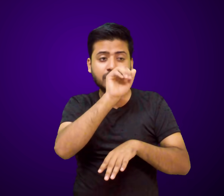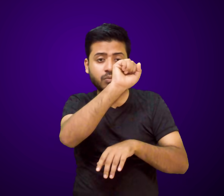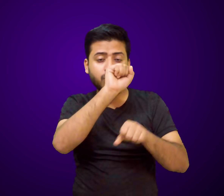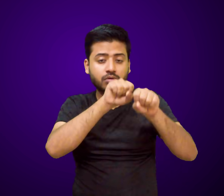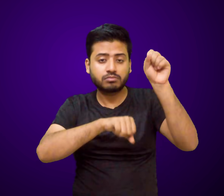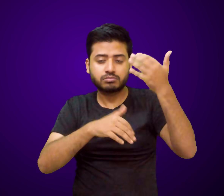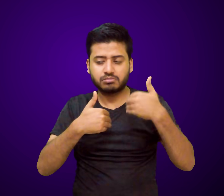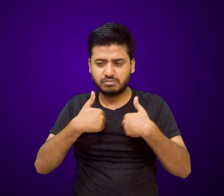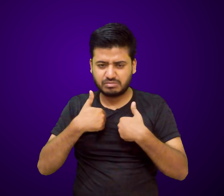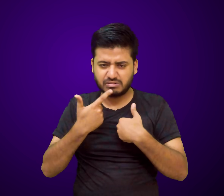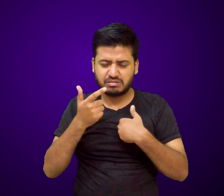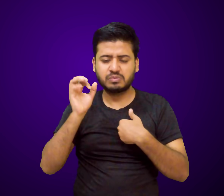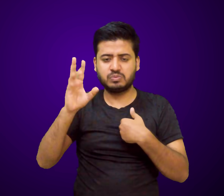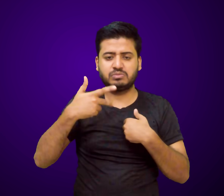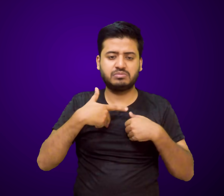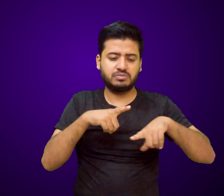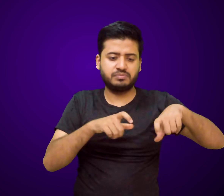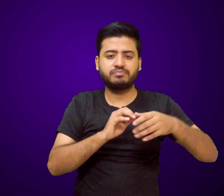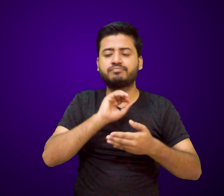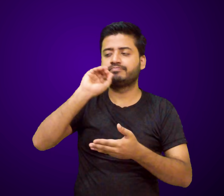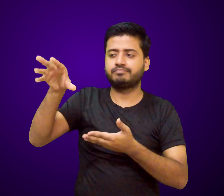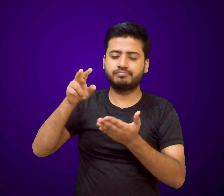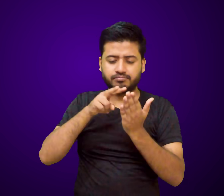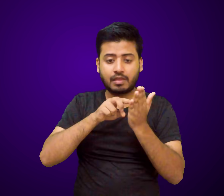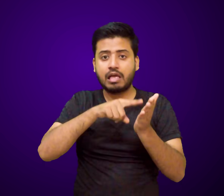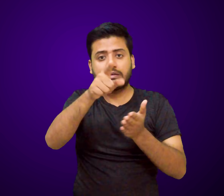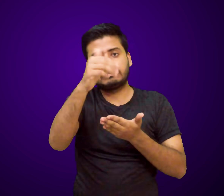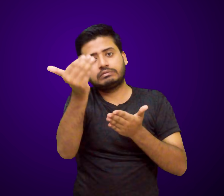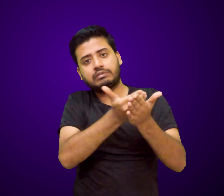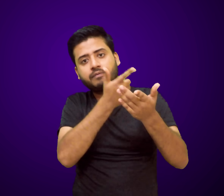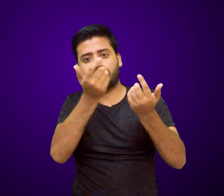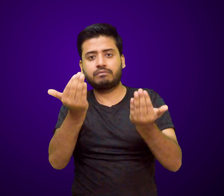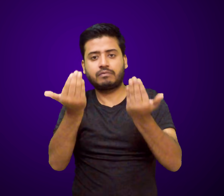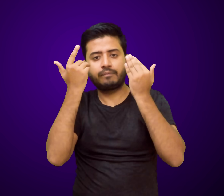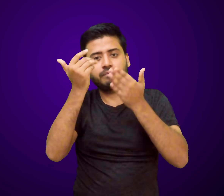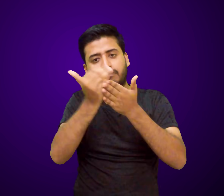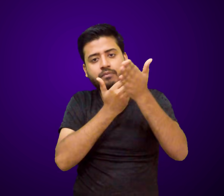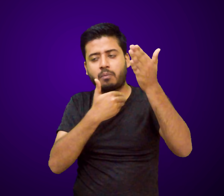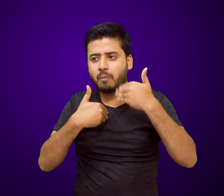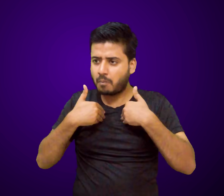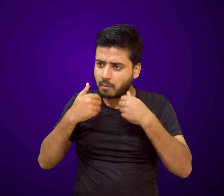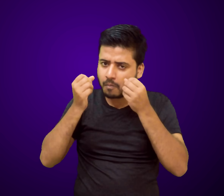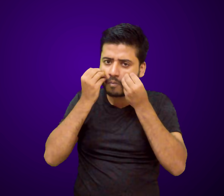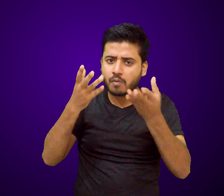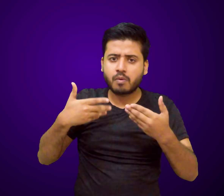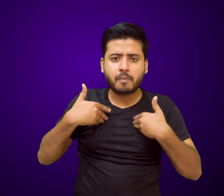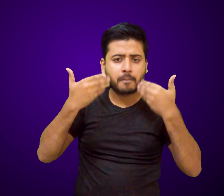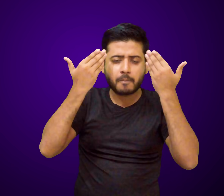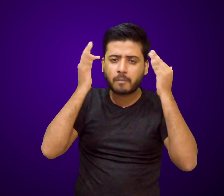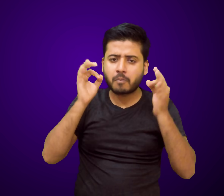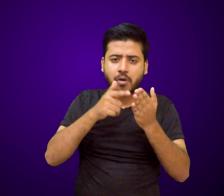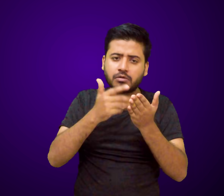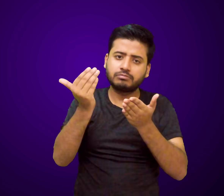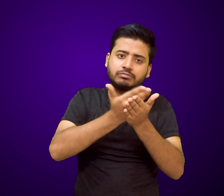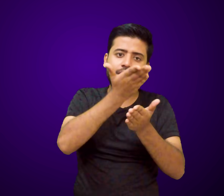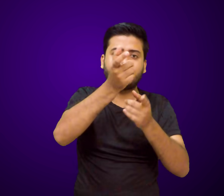IRCTC Disability Concession Ticket Booking. Indian Railways offers significant concessions on train tickets for eligible